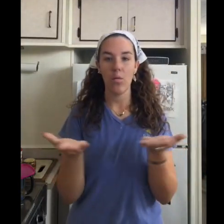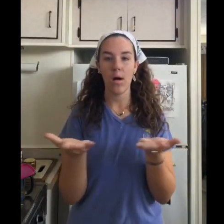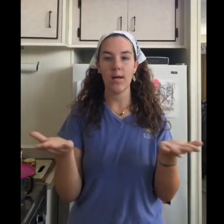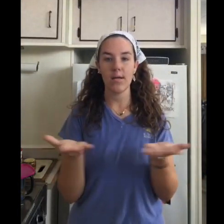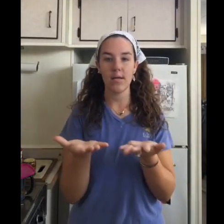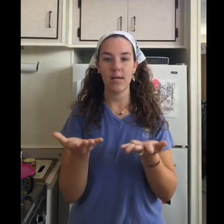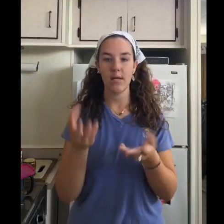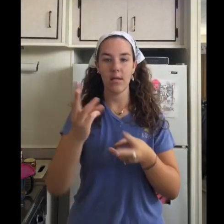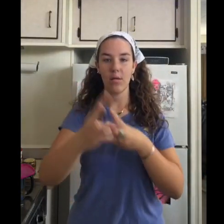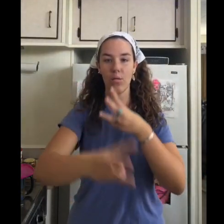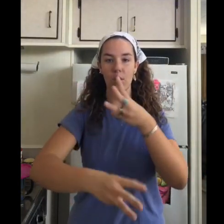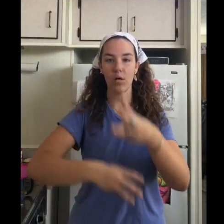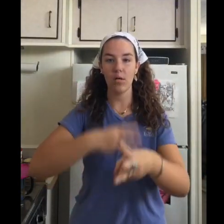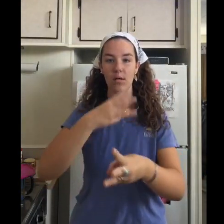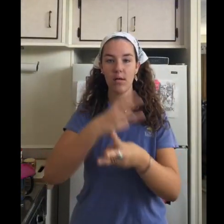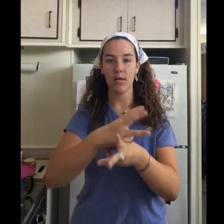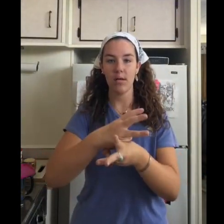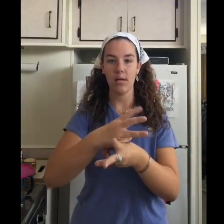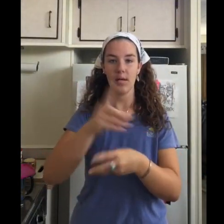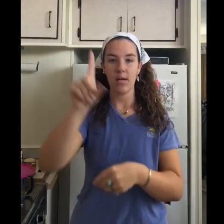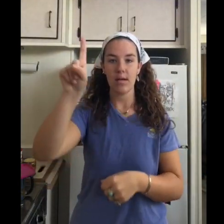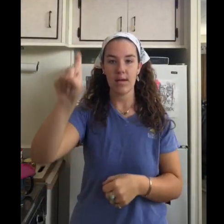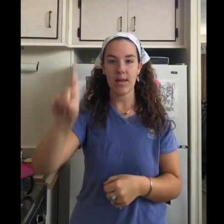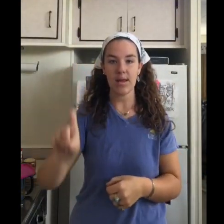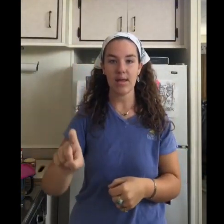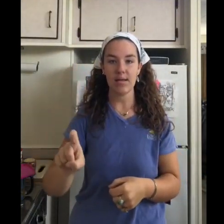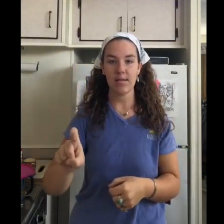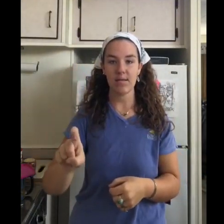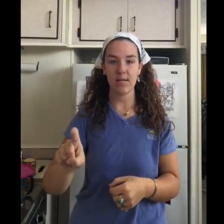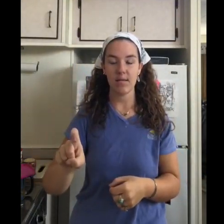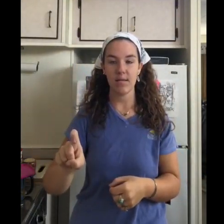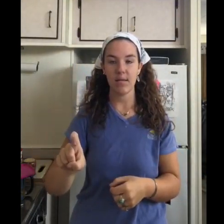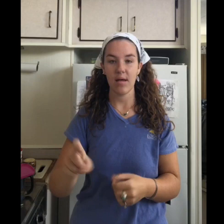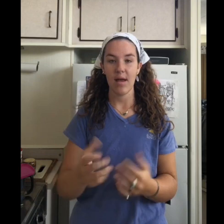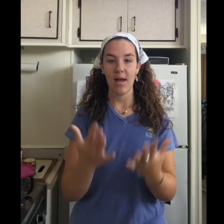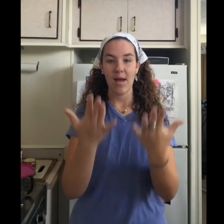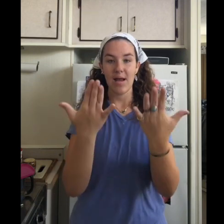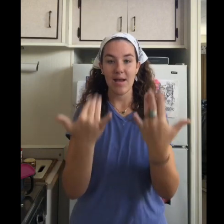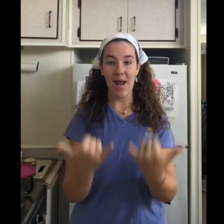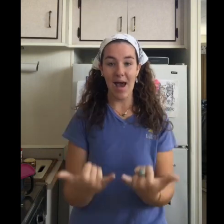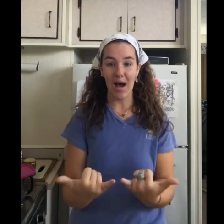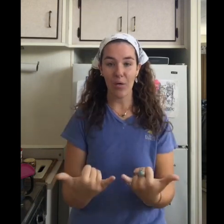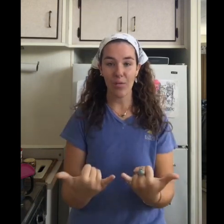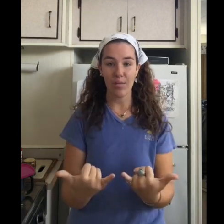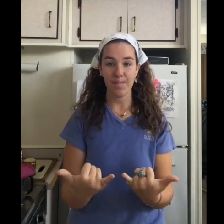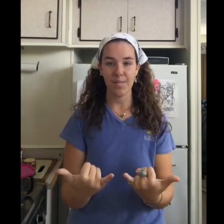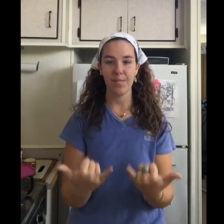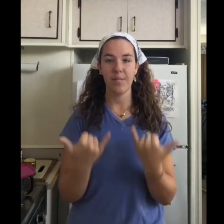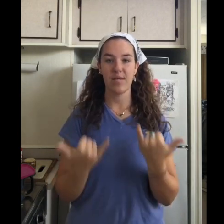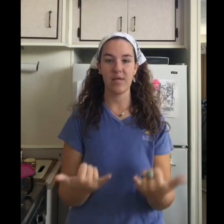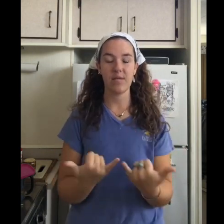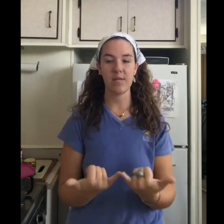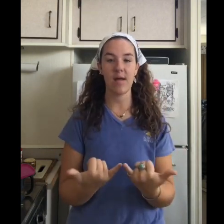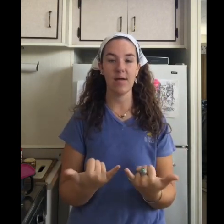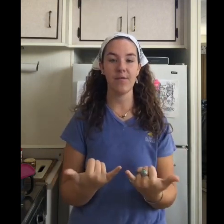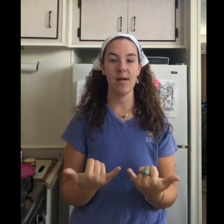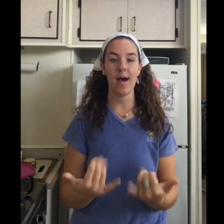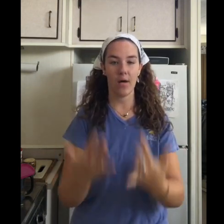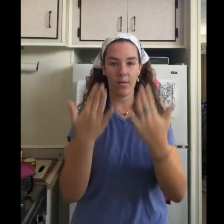What the world needs now. This is the sign for now.